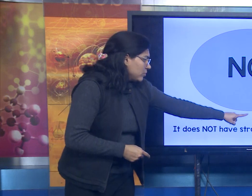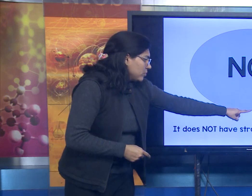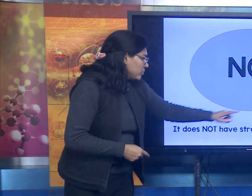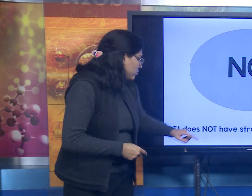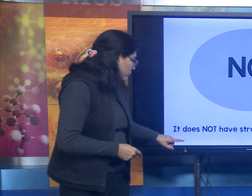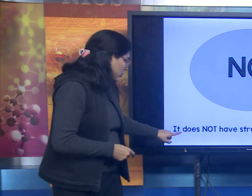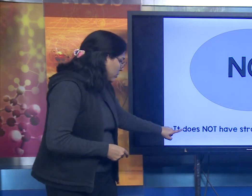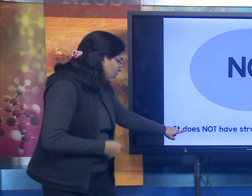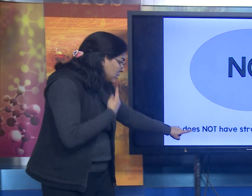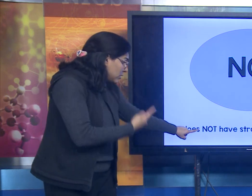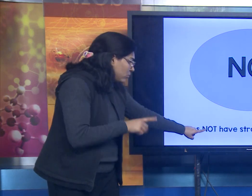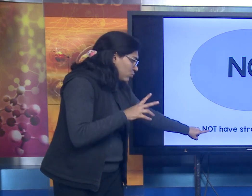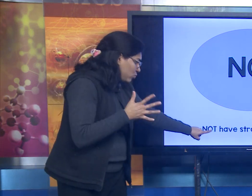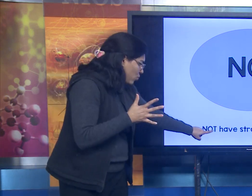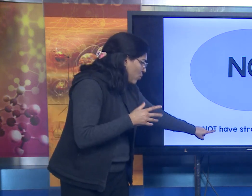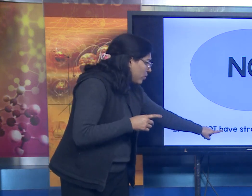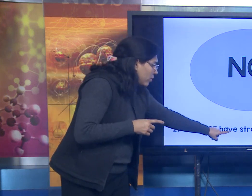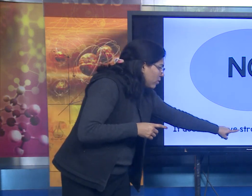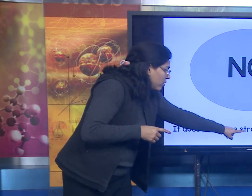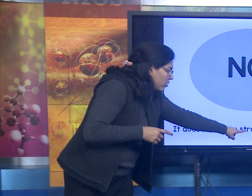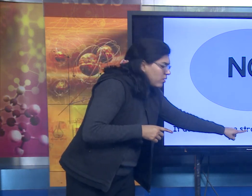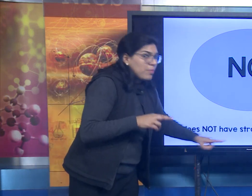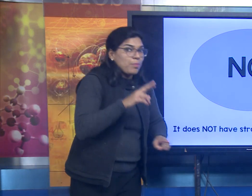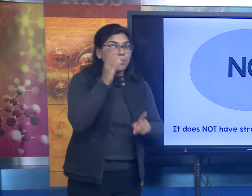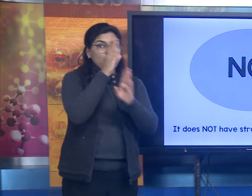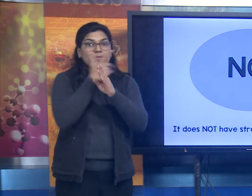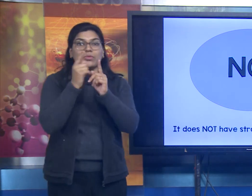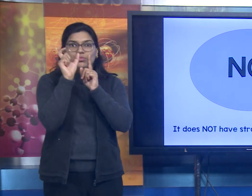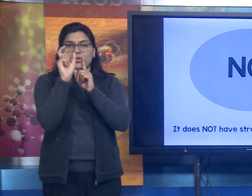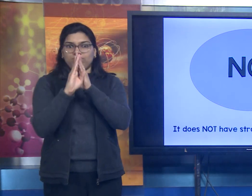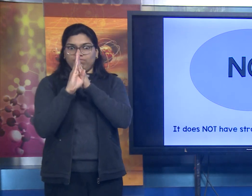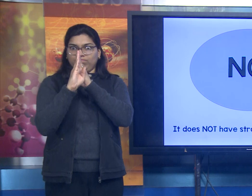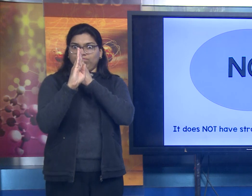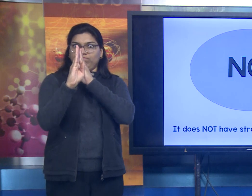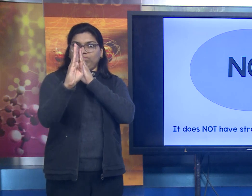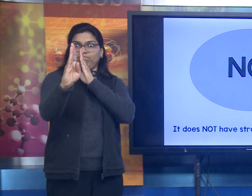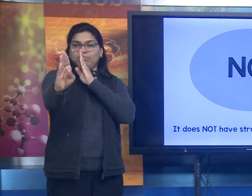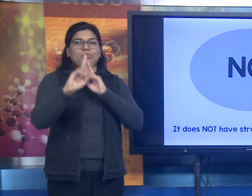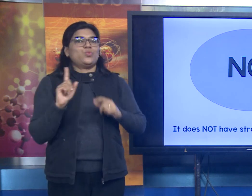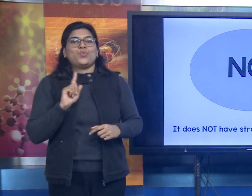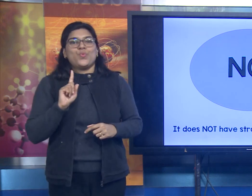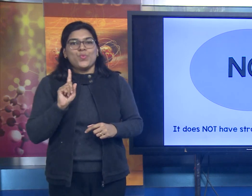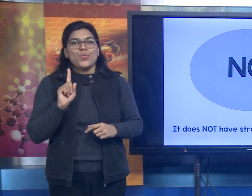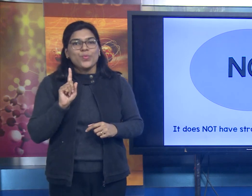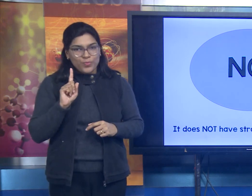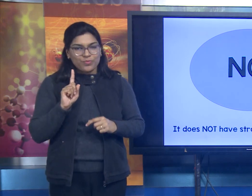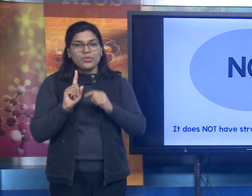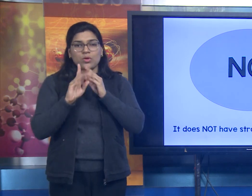polygon, because it does not have straight sides or edges.